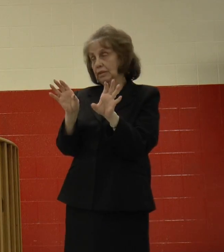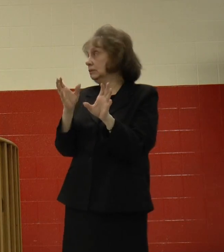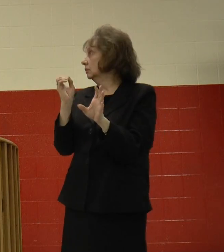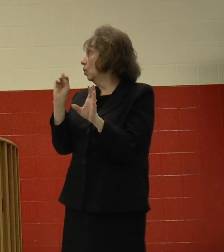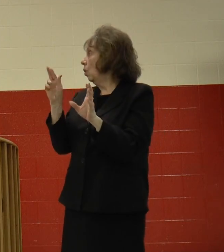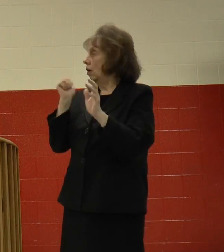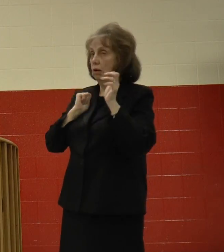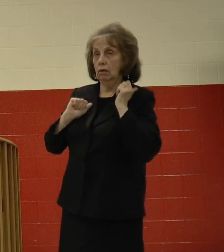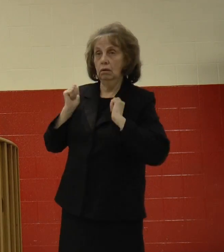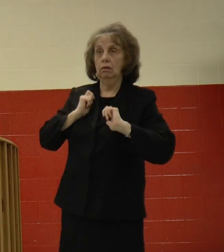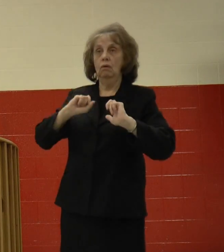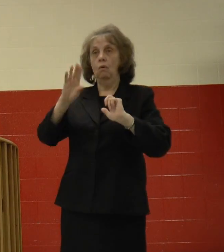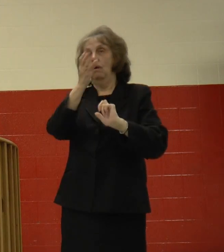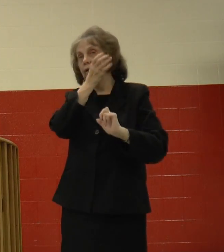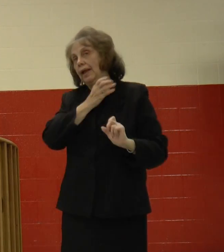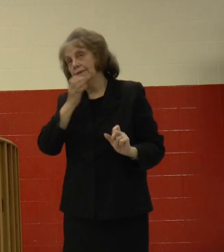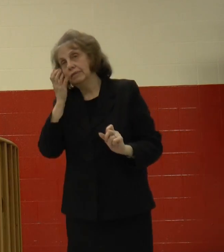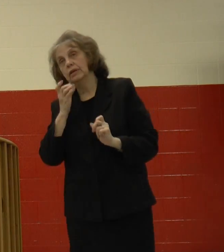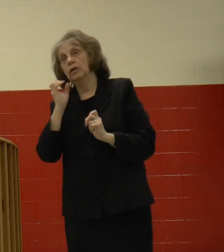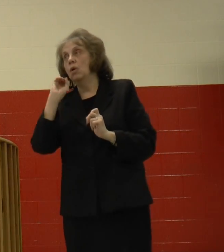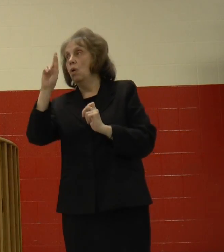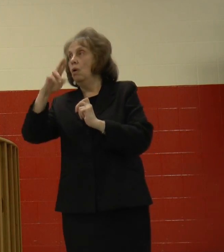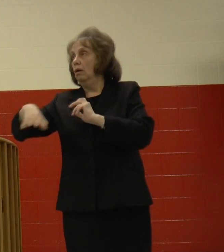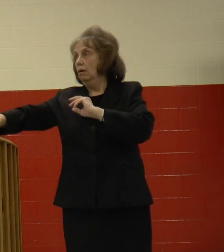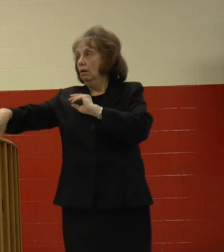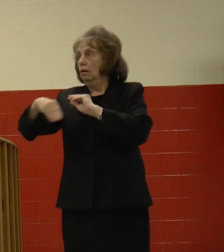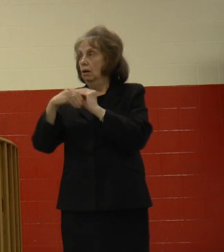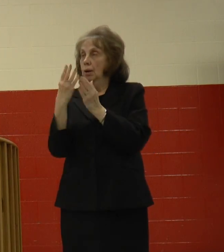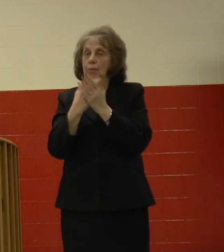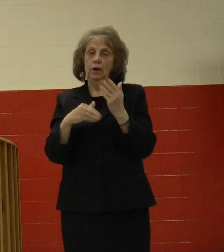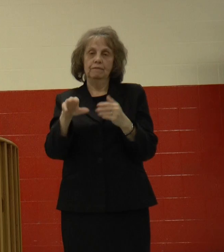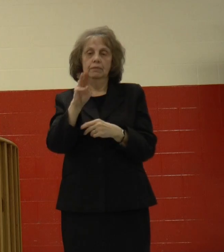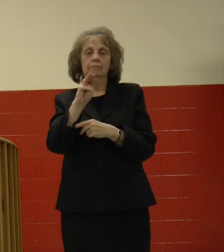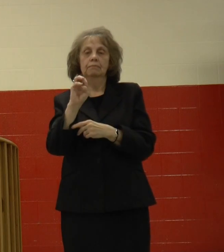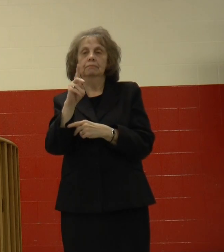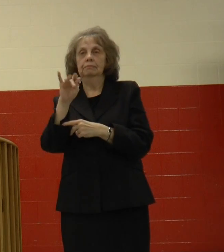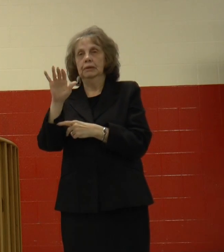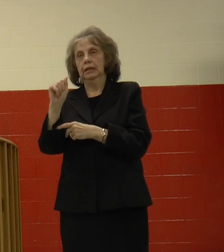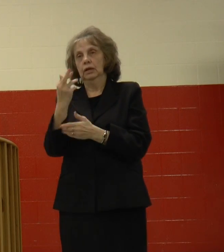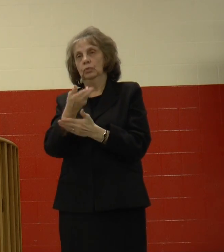as a cafeteria space or actually as an extension of their media resource center.